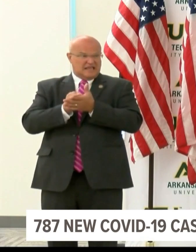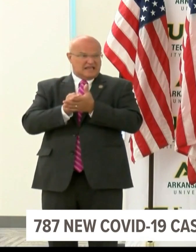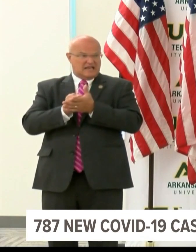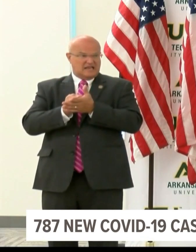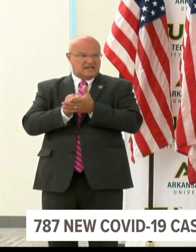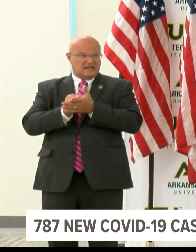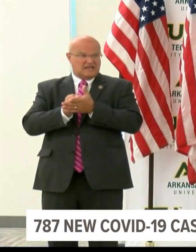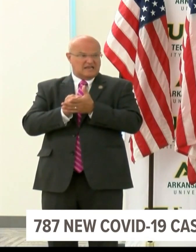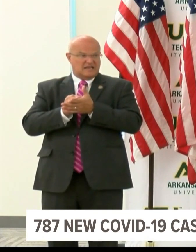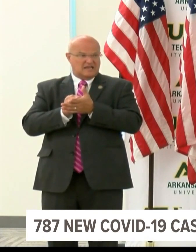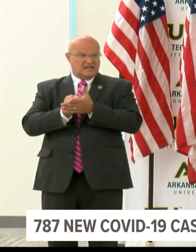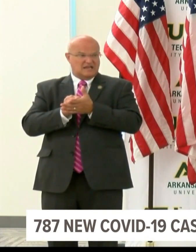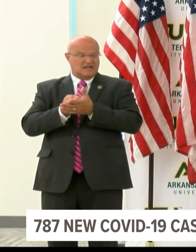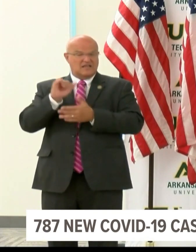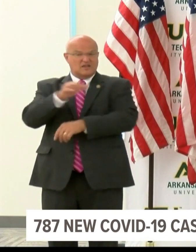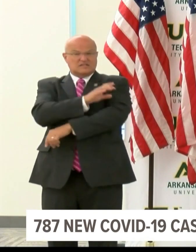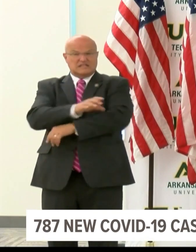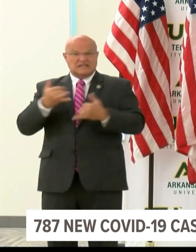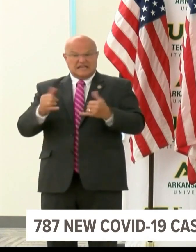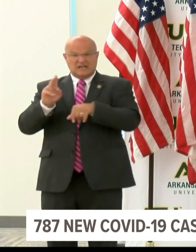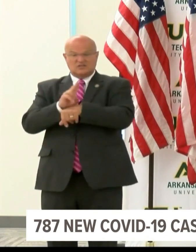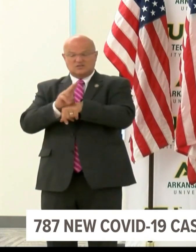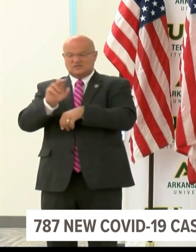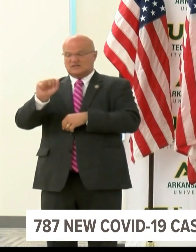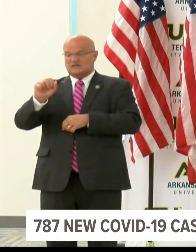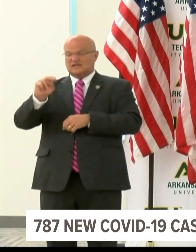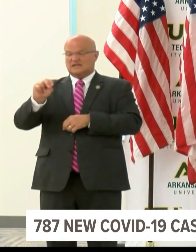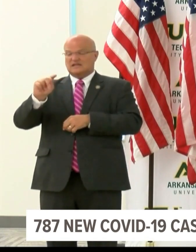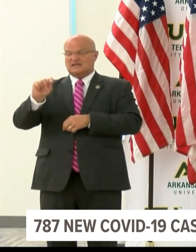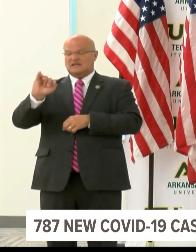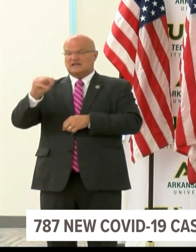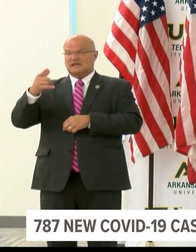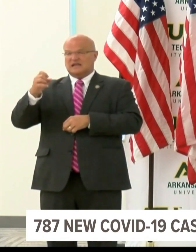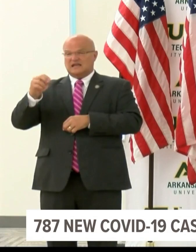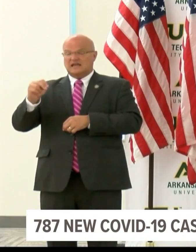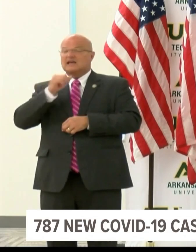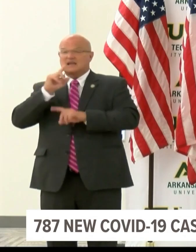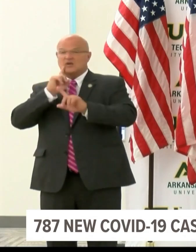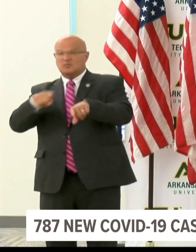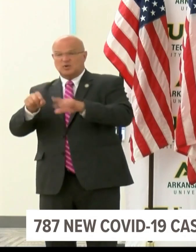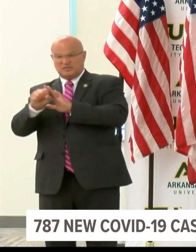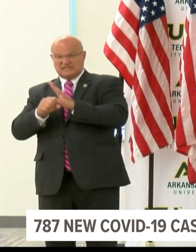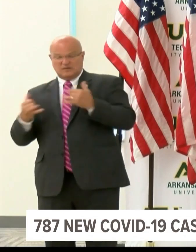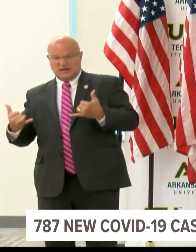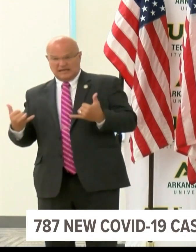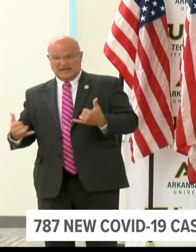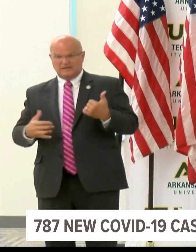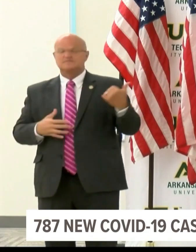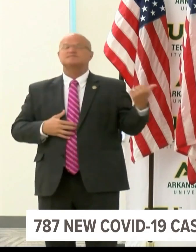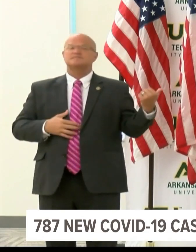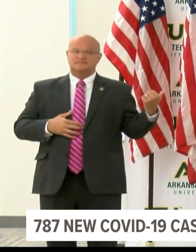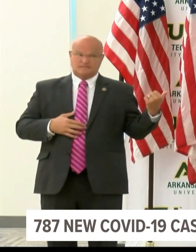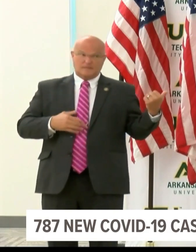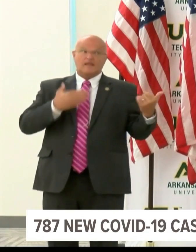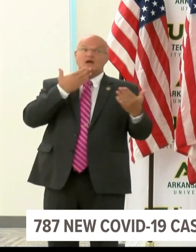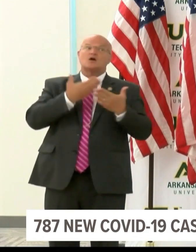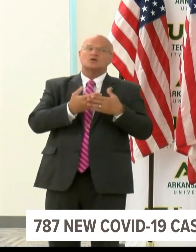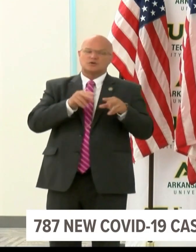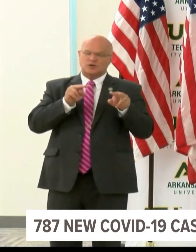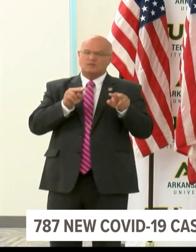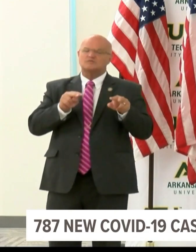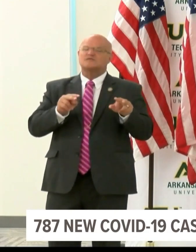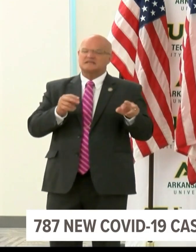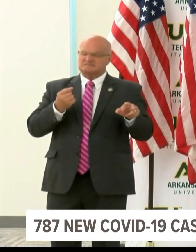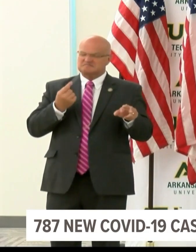you know, those clinics are now using the antigen tests and those are not being reported by the state right now? I think it's a very good